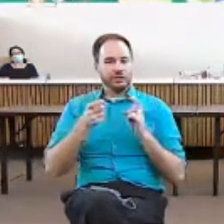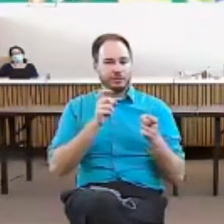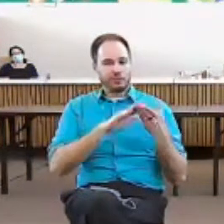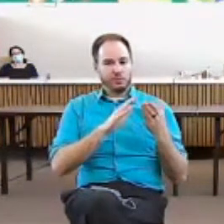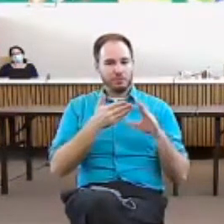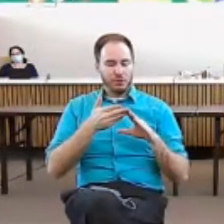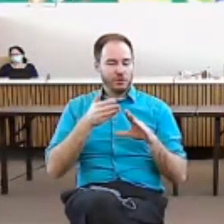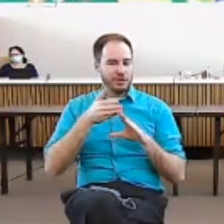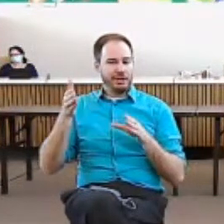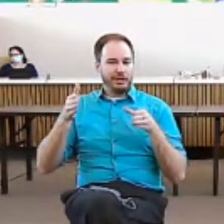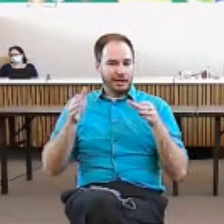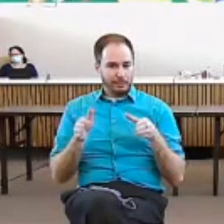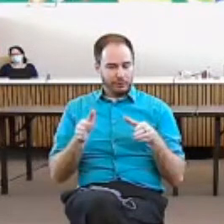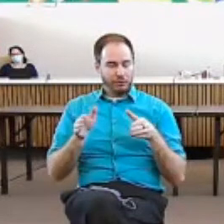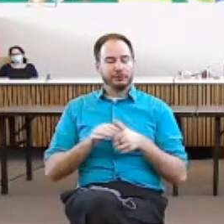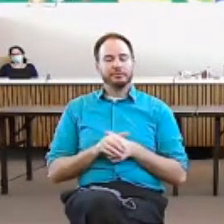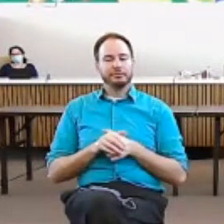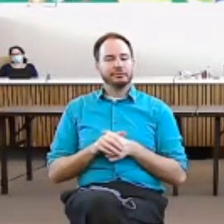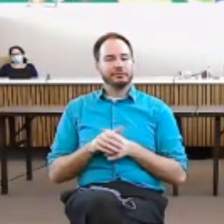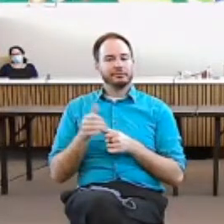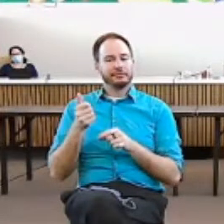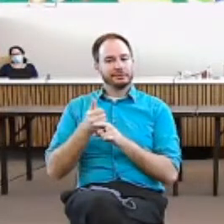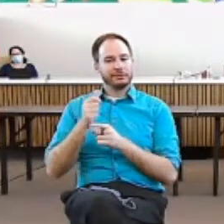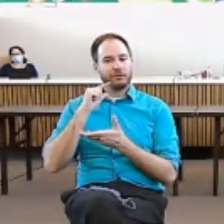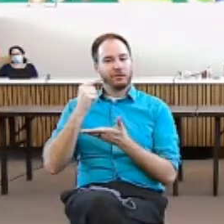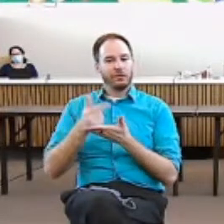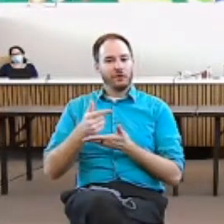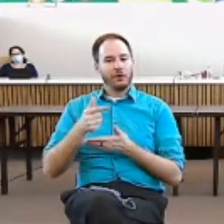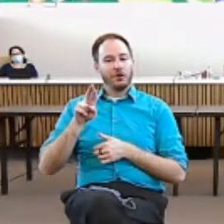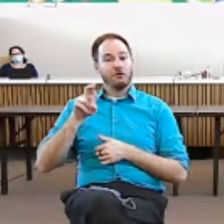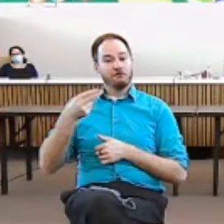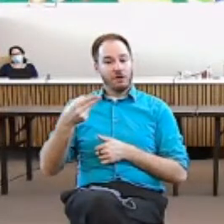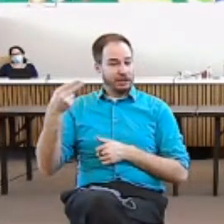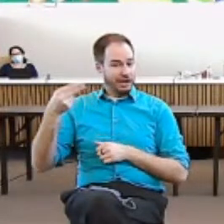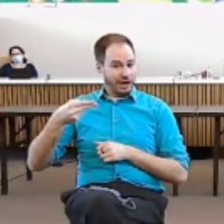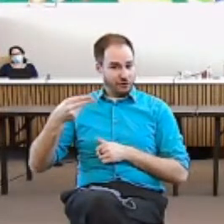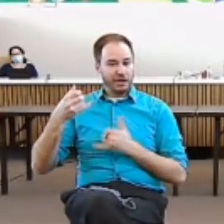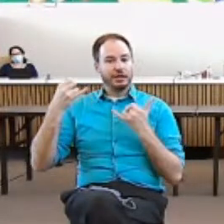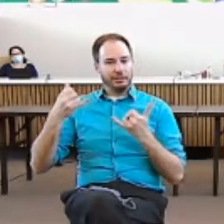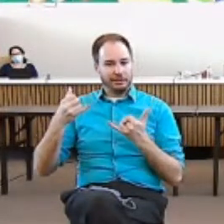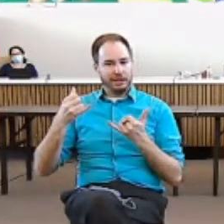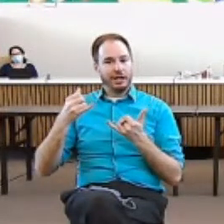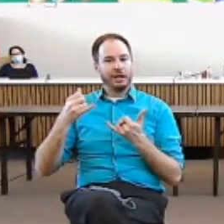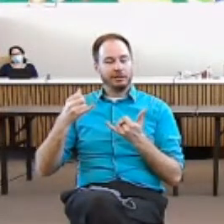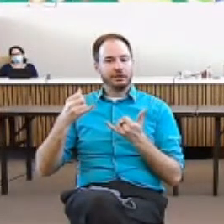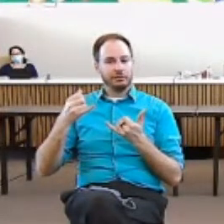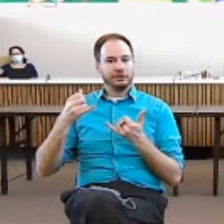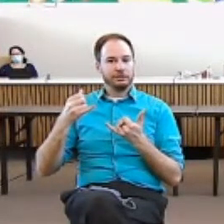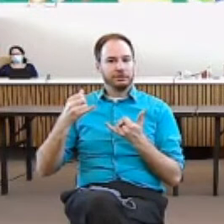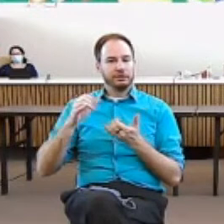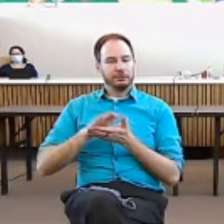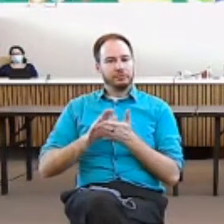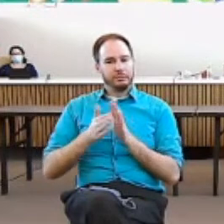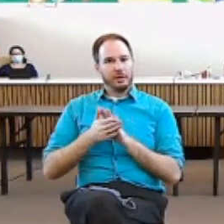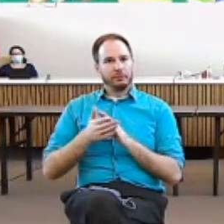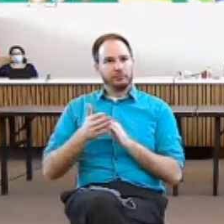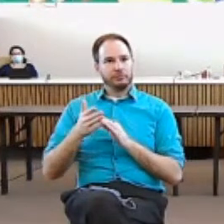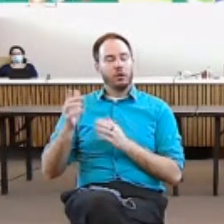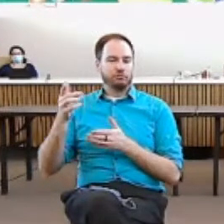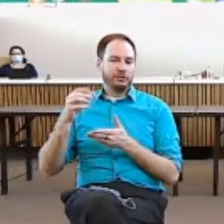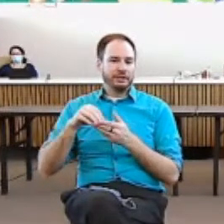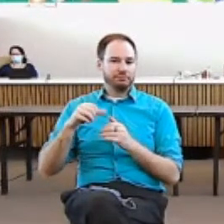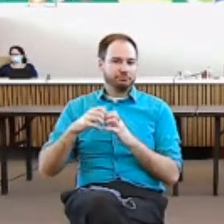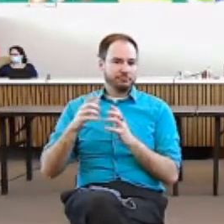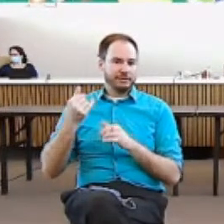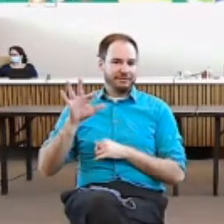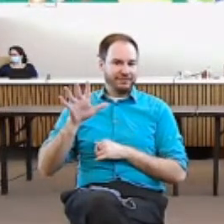community neighbor. She was a graduate of Rush Henrietta, which is now Roth, in 1959. She was